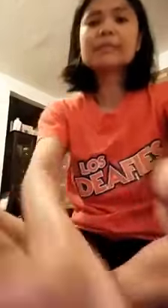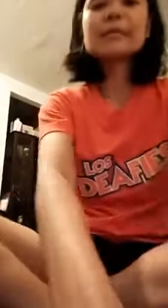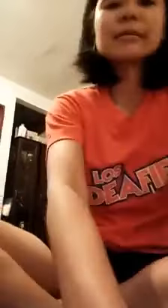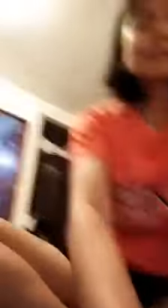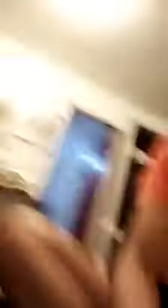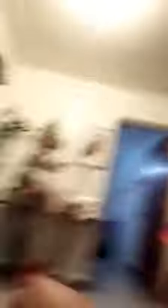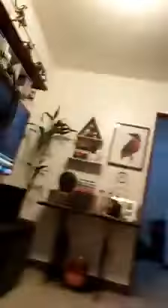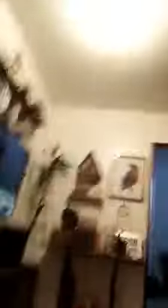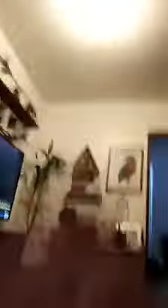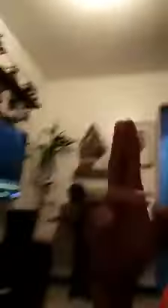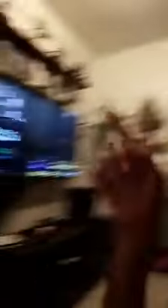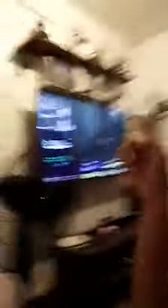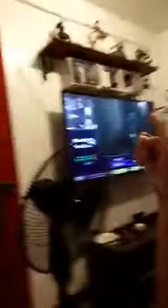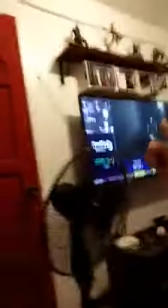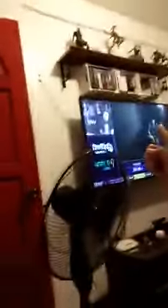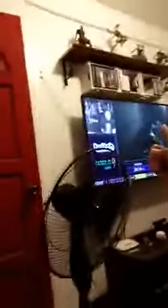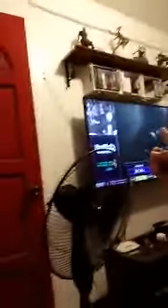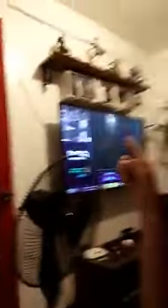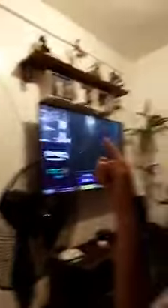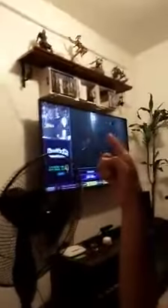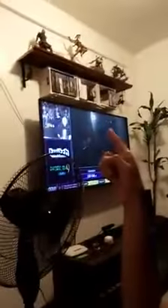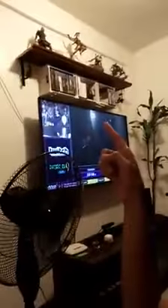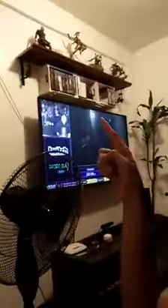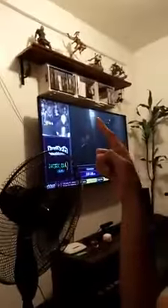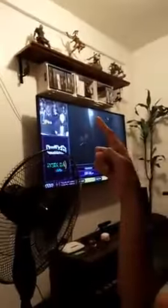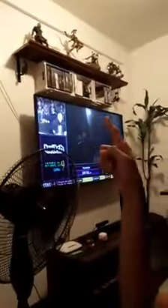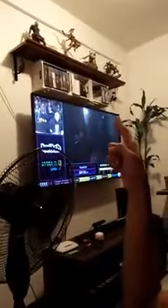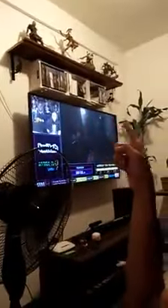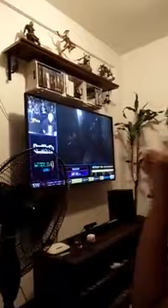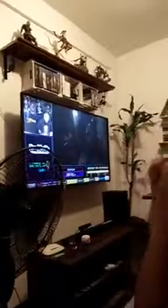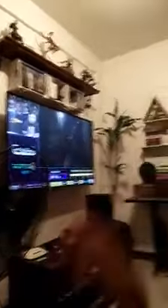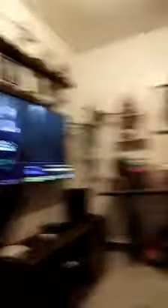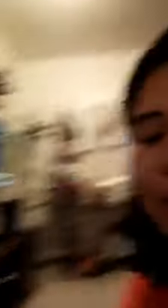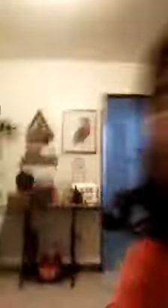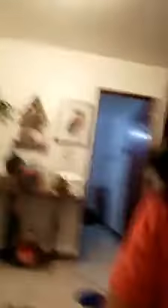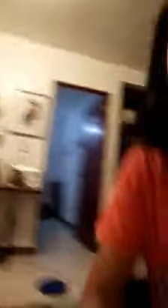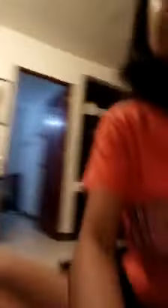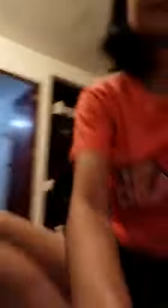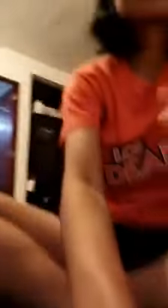Oh boy. Yeah, you need the other one for the night. In order to able to